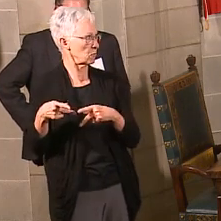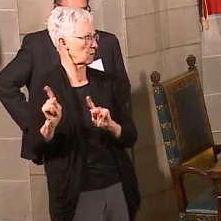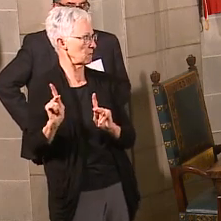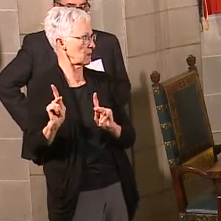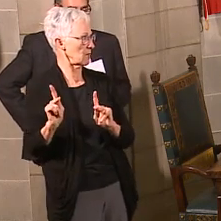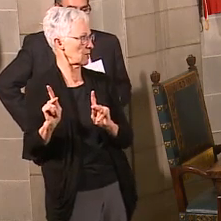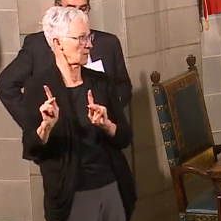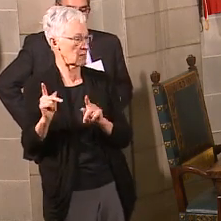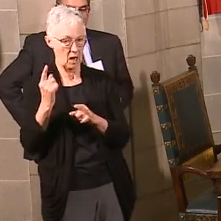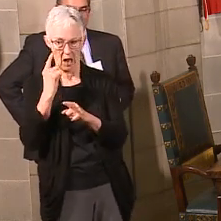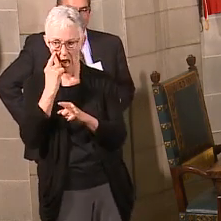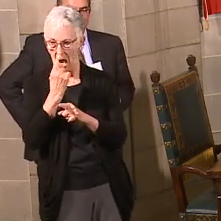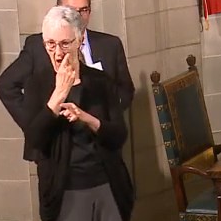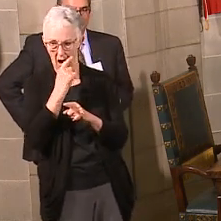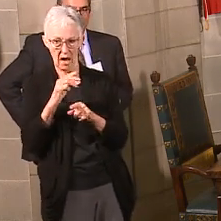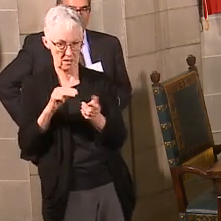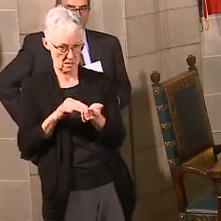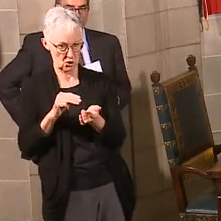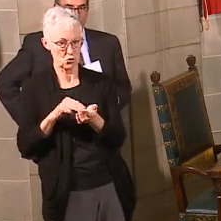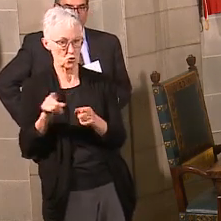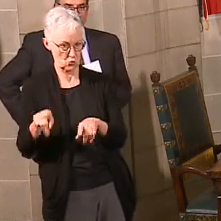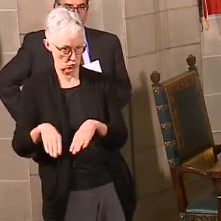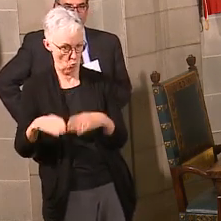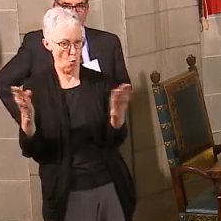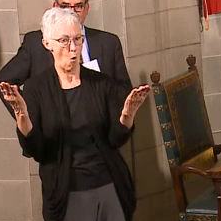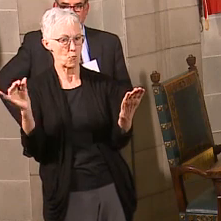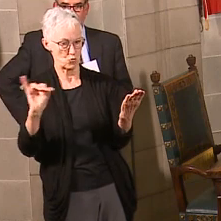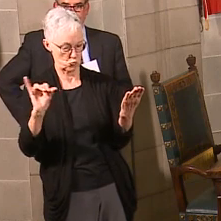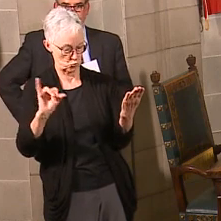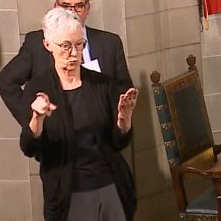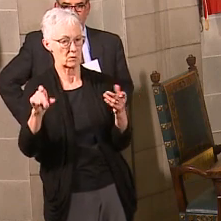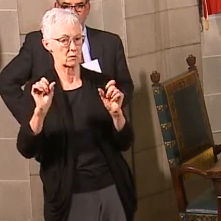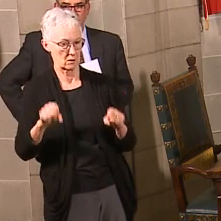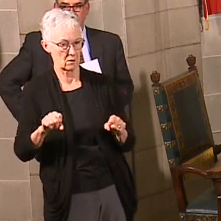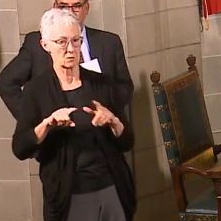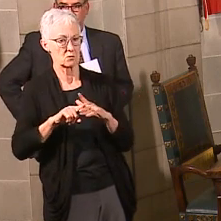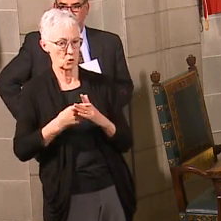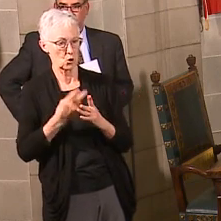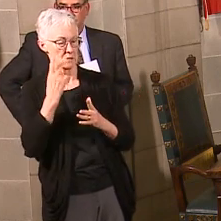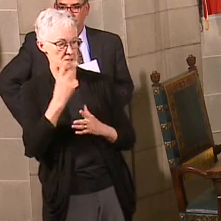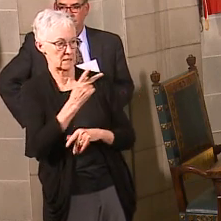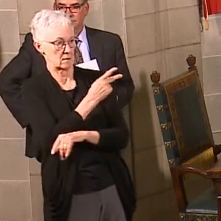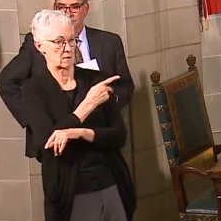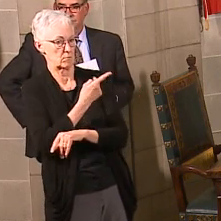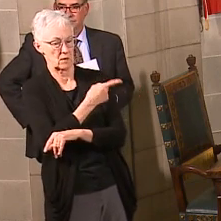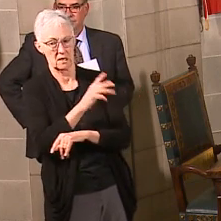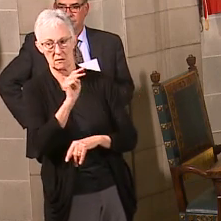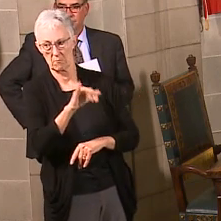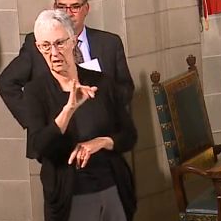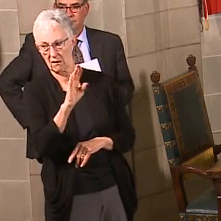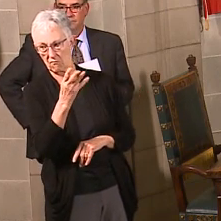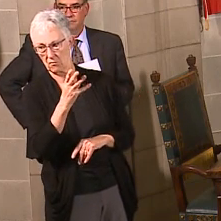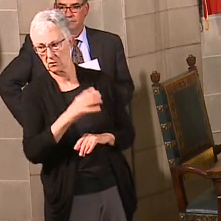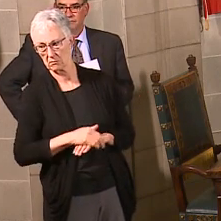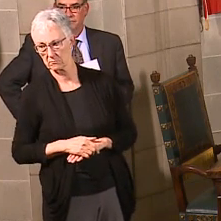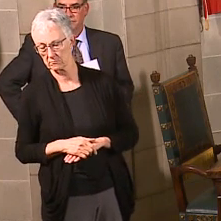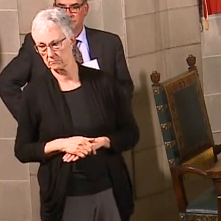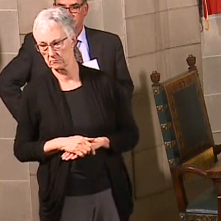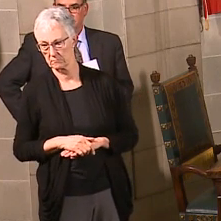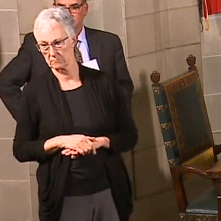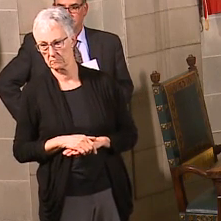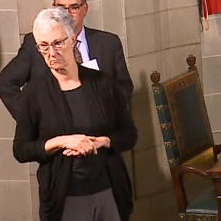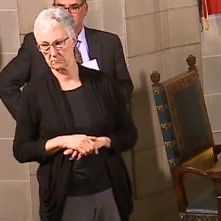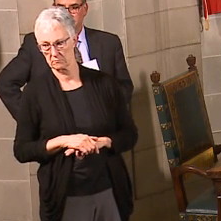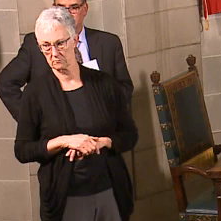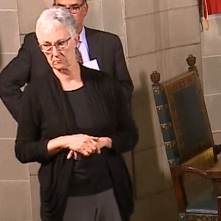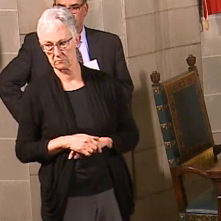Looking over Dr. Antone, yes, the answer is yes. Should allow eye doctors to be able to start seeing patients May 4th. She also wants to know if the Lexington Tyson plant's involved in your